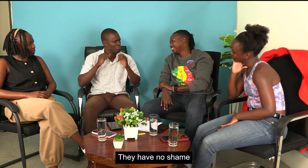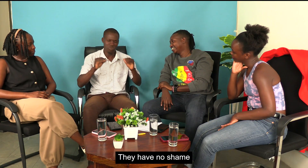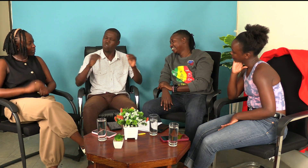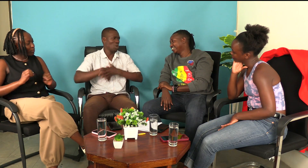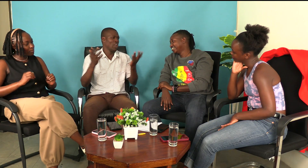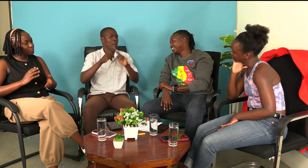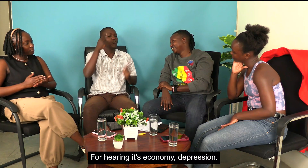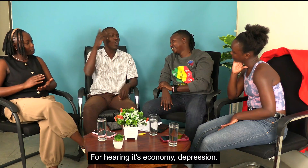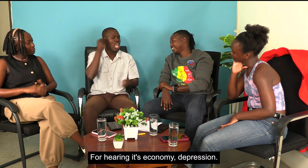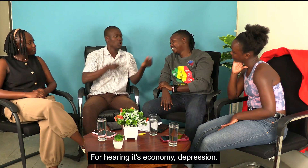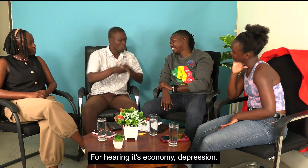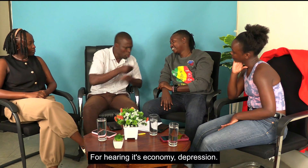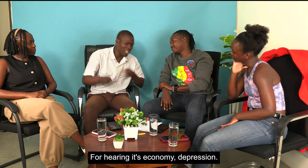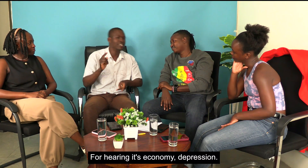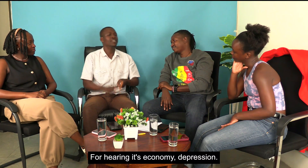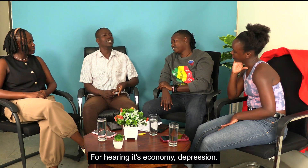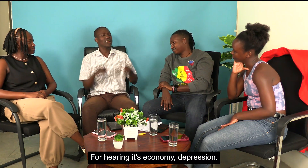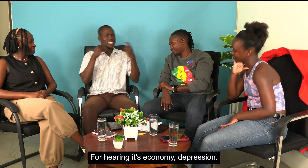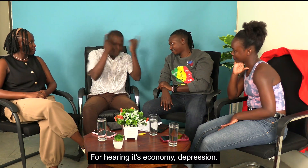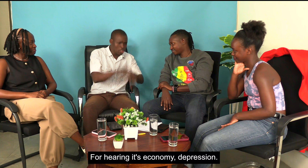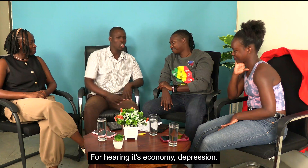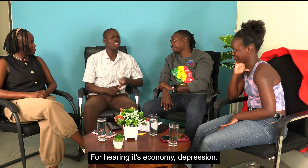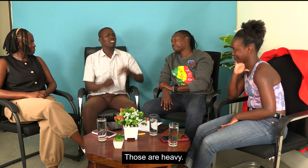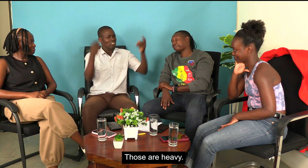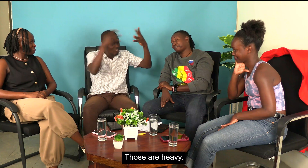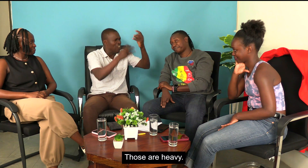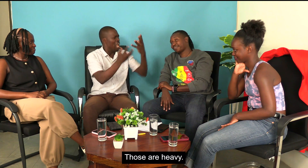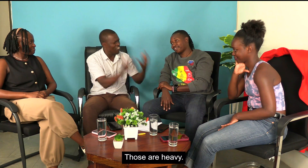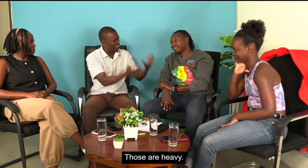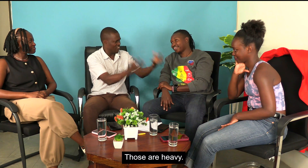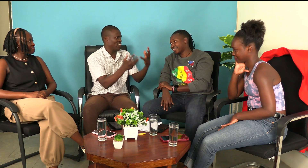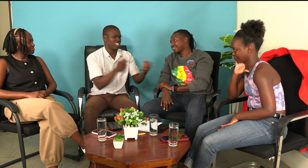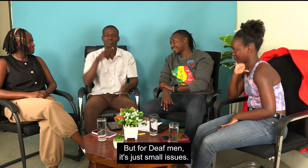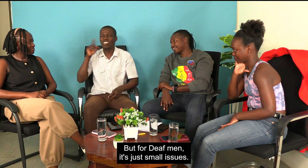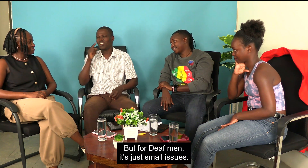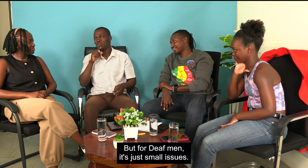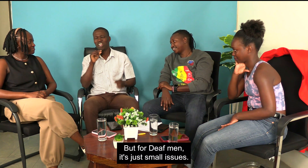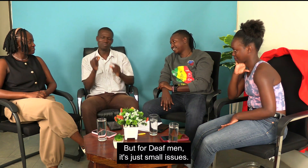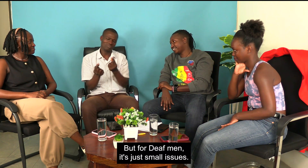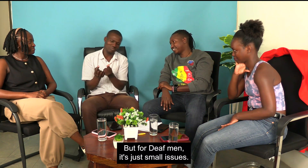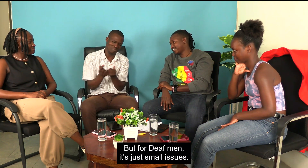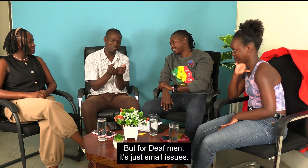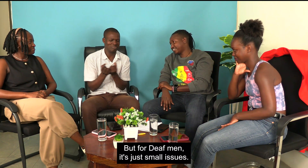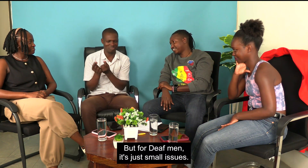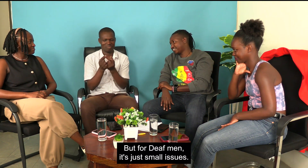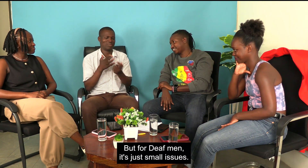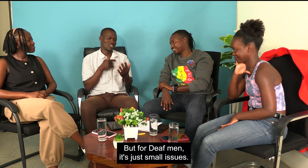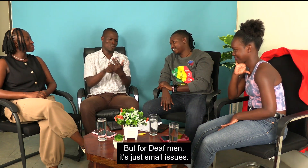shoe brush. They don't have shame. The hearing community can exchange and they can do a lot of things, but for the deaf men, it's just